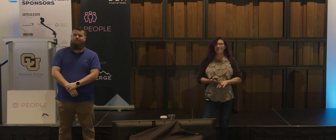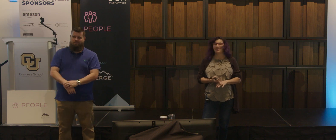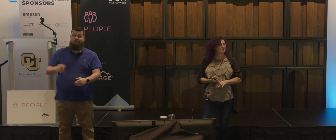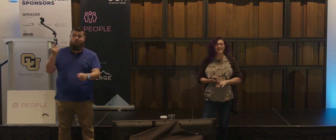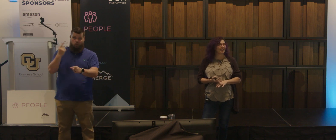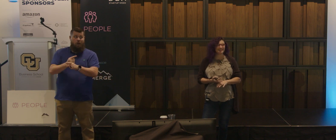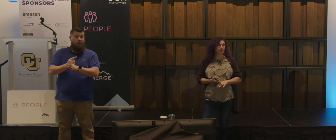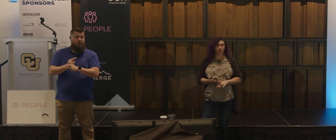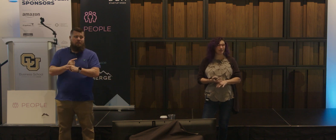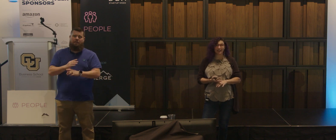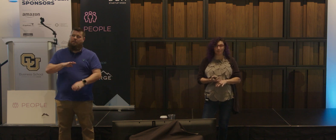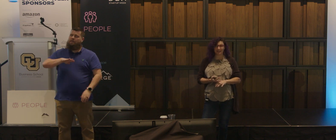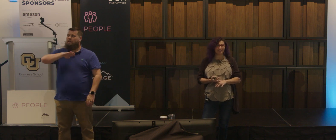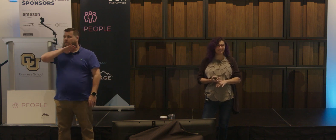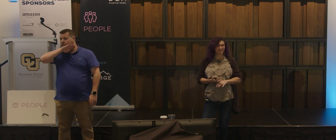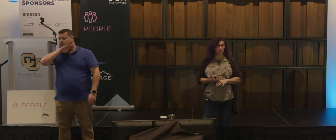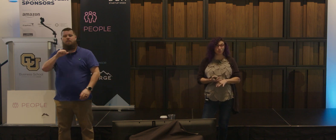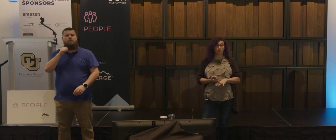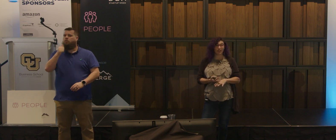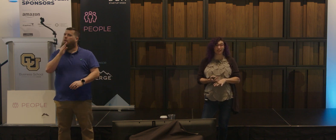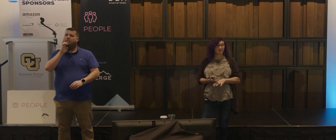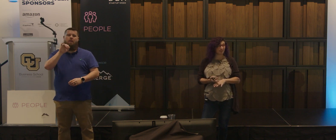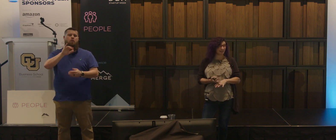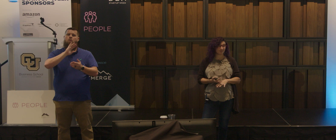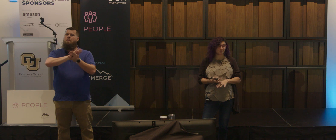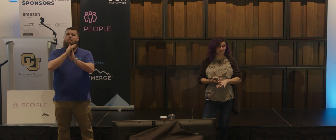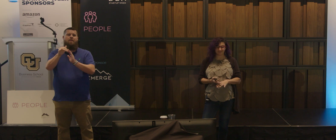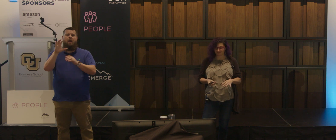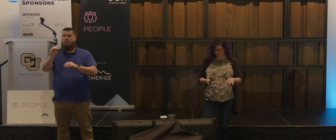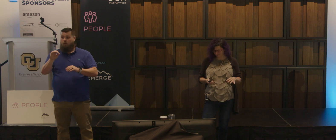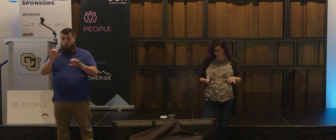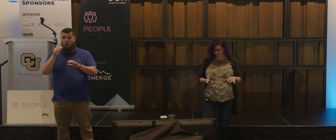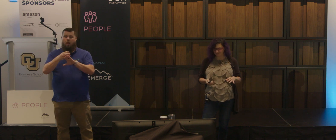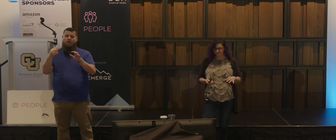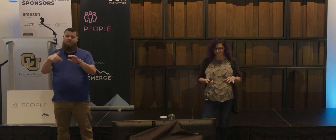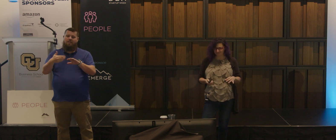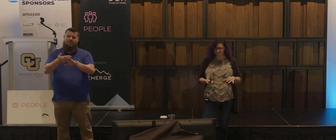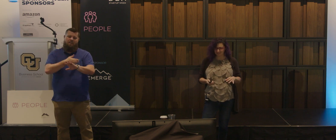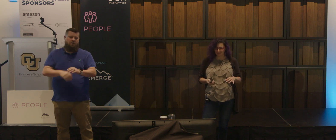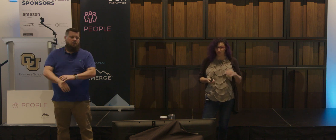Right? That's not ideal. Don't be that company. You can do a lot of this in advance.